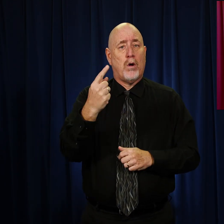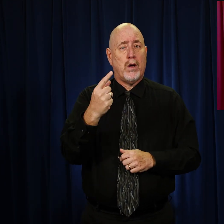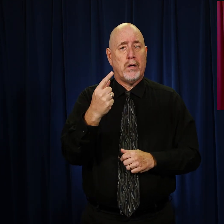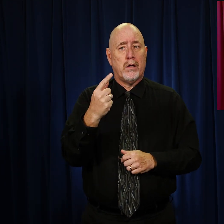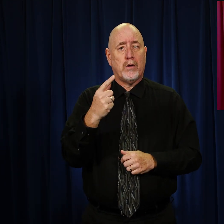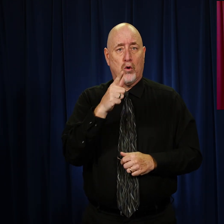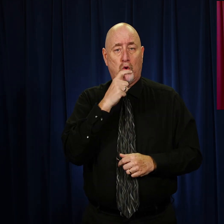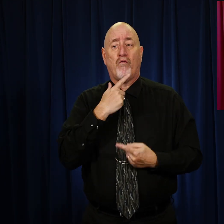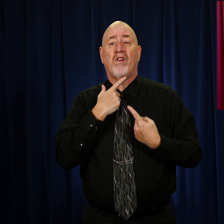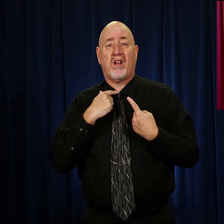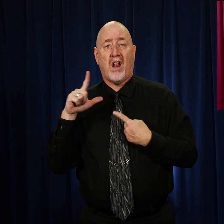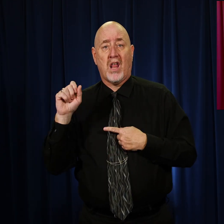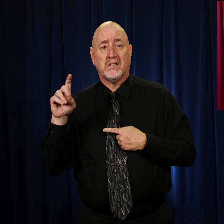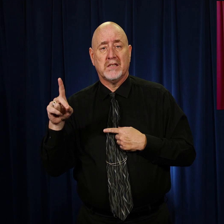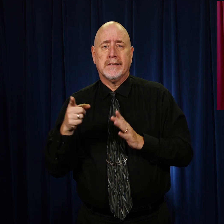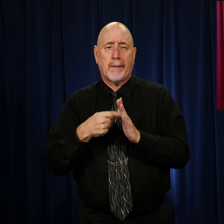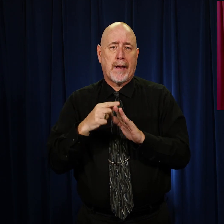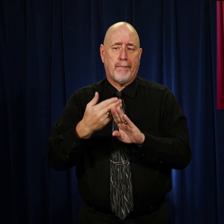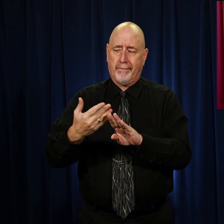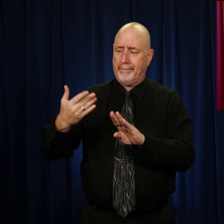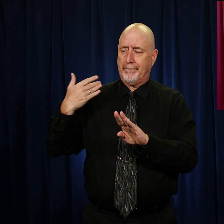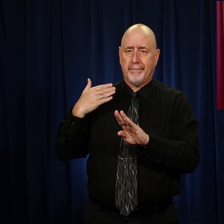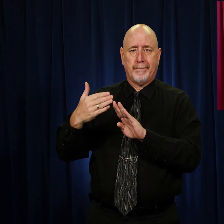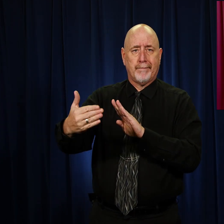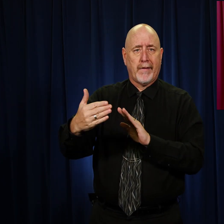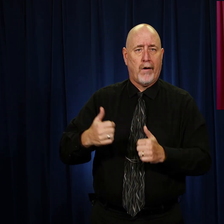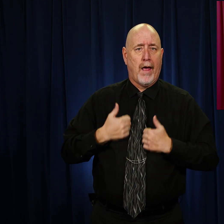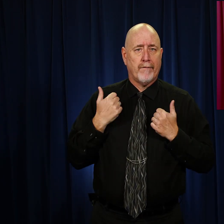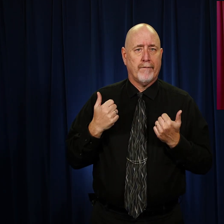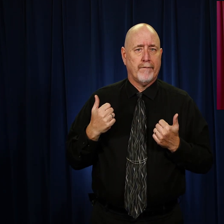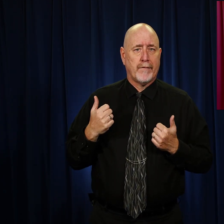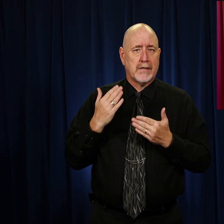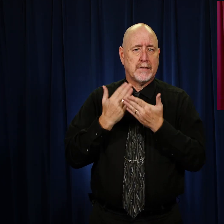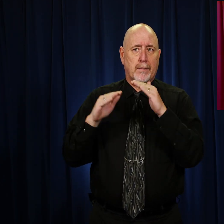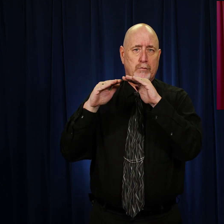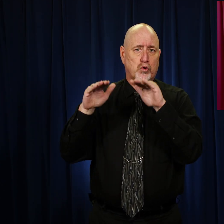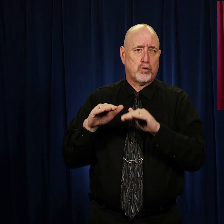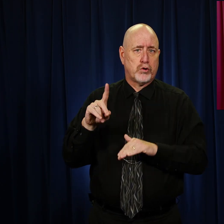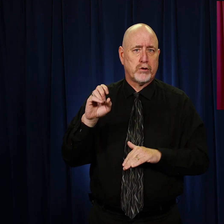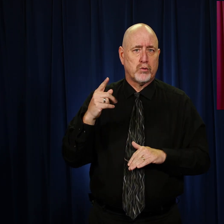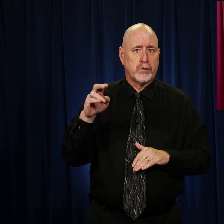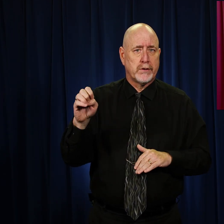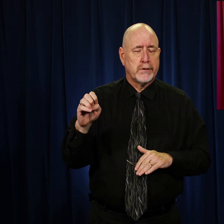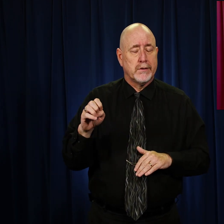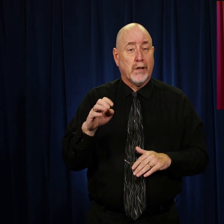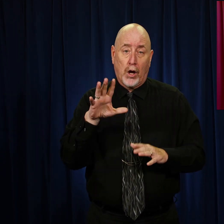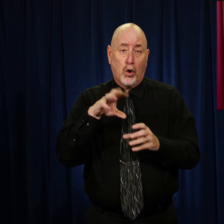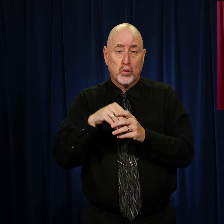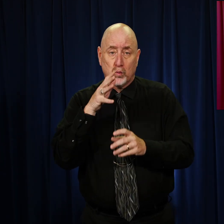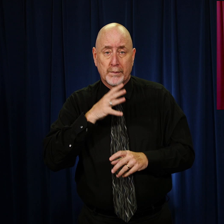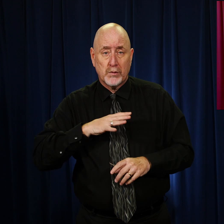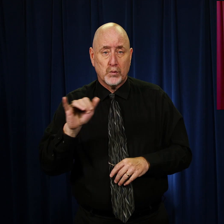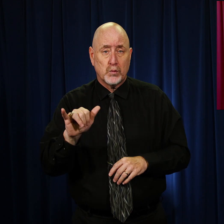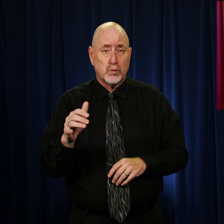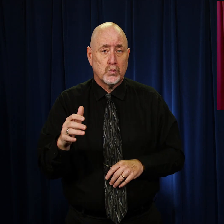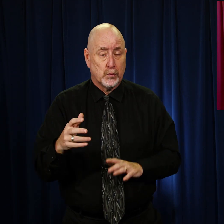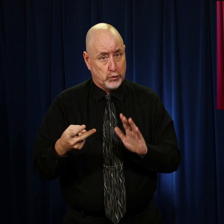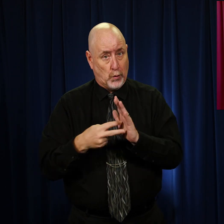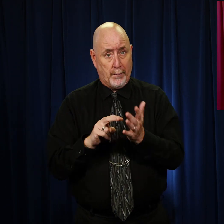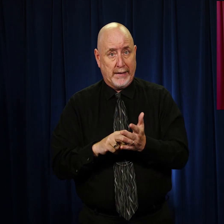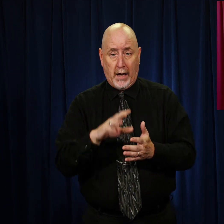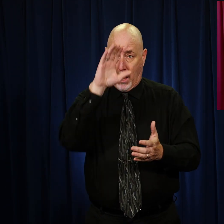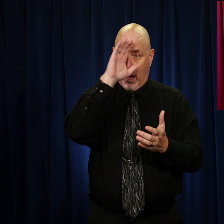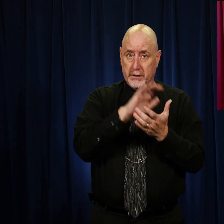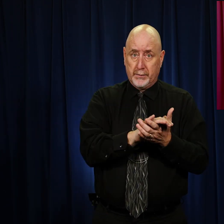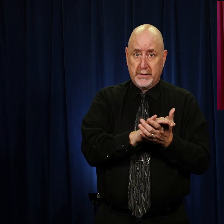has lusted sometime in their life to some extent? Well, and that would include women as well. Does that mean